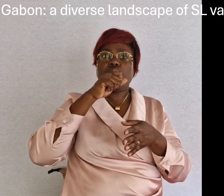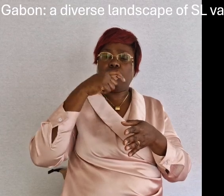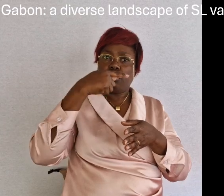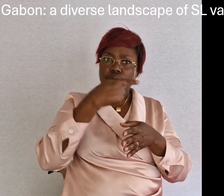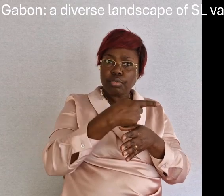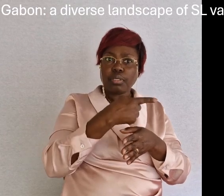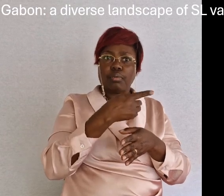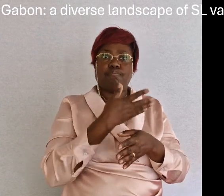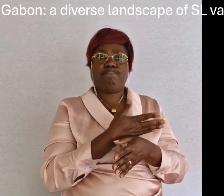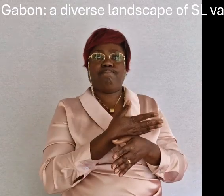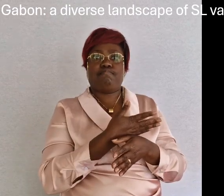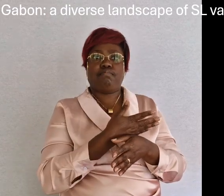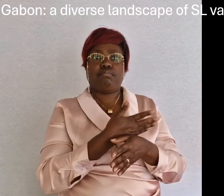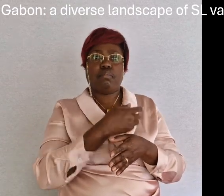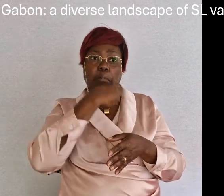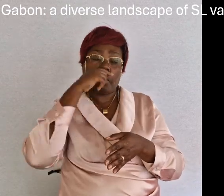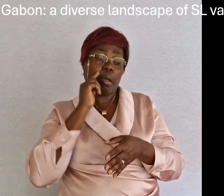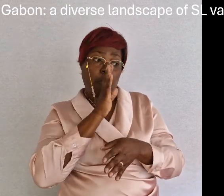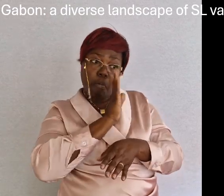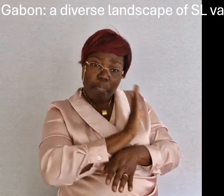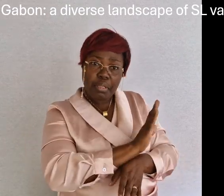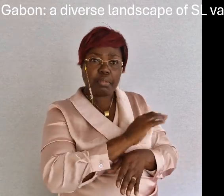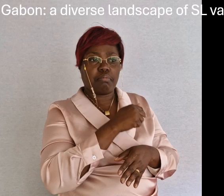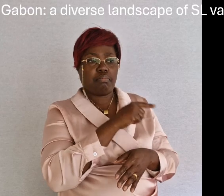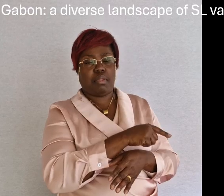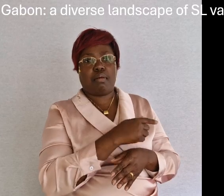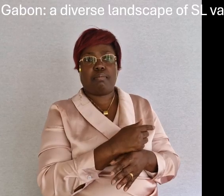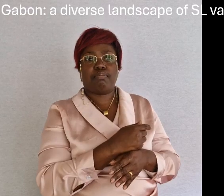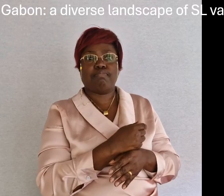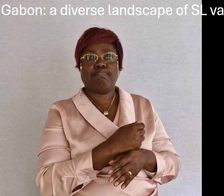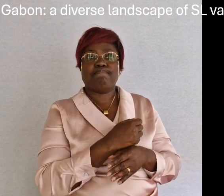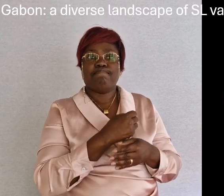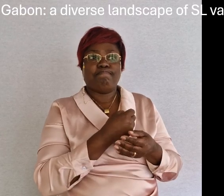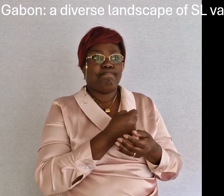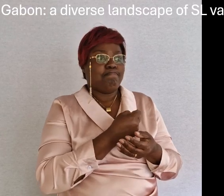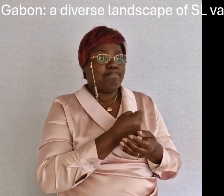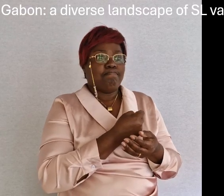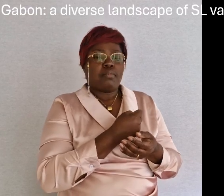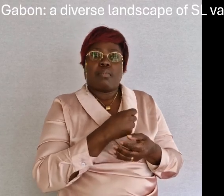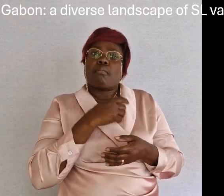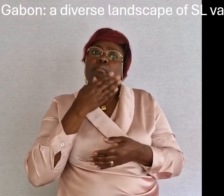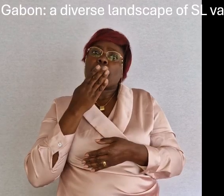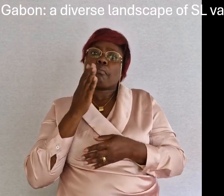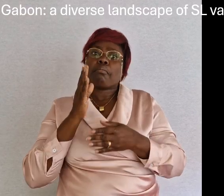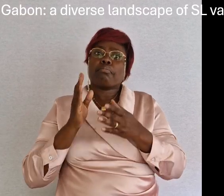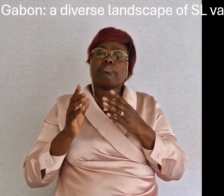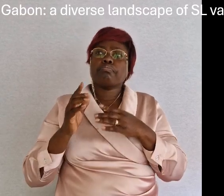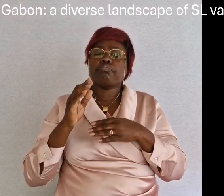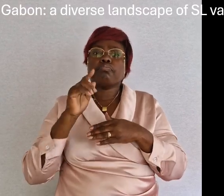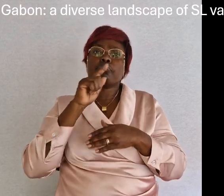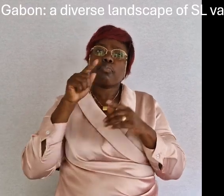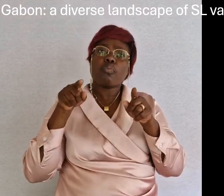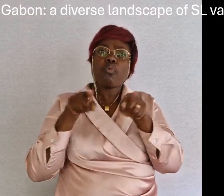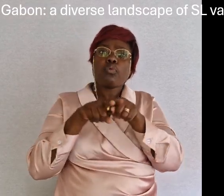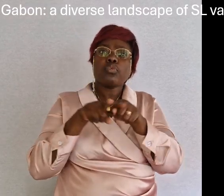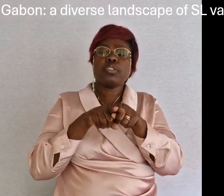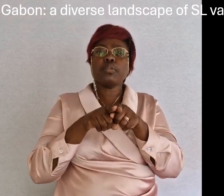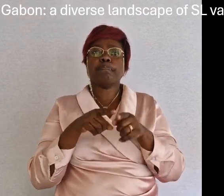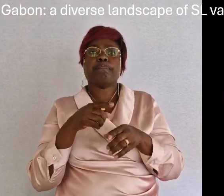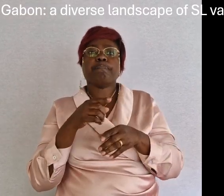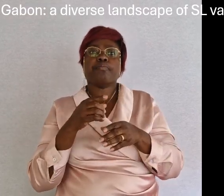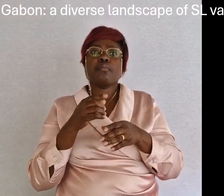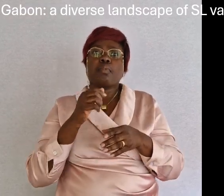That was really Gabonese, so LSG. And that was really a local development out